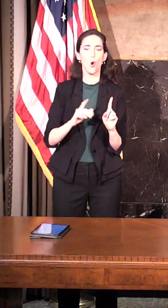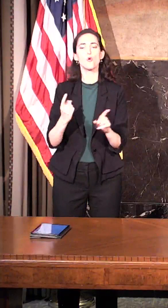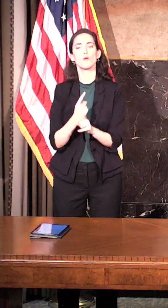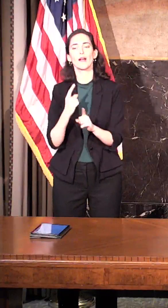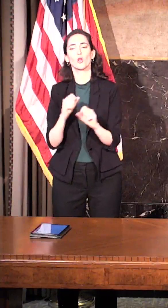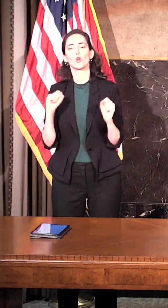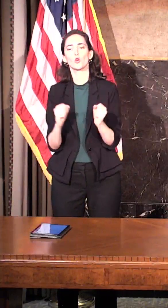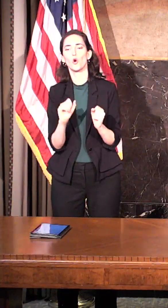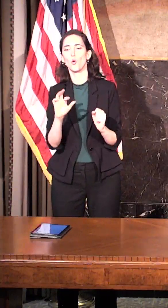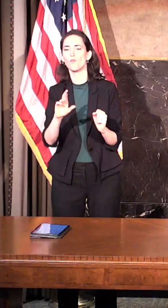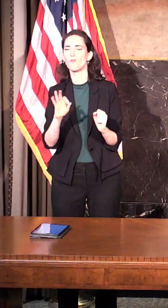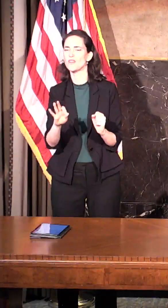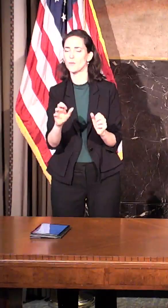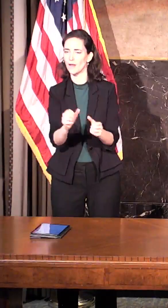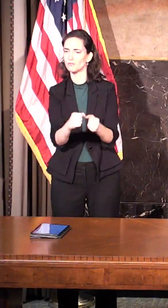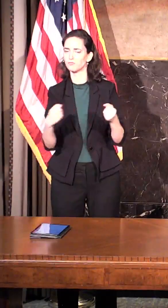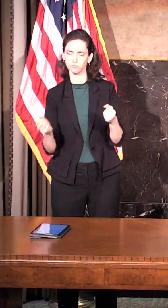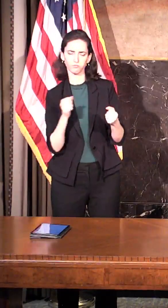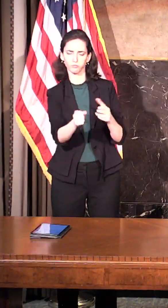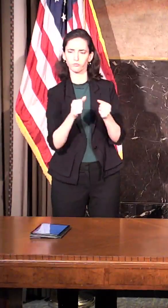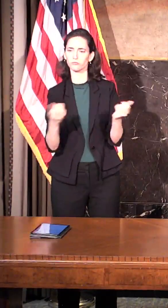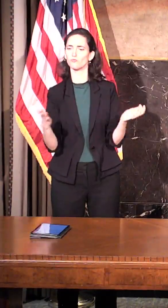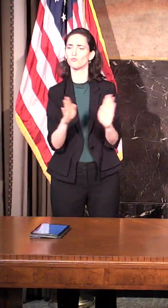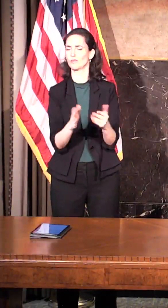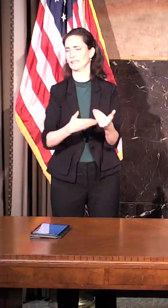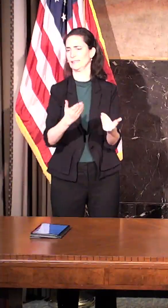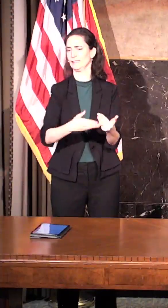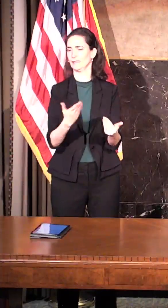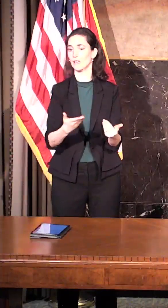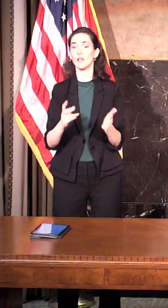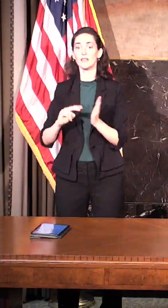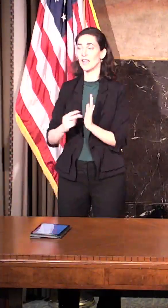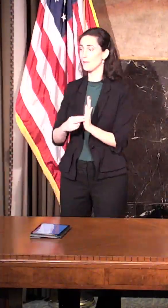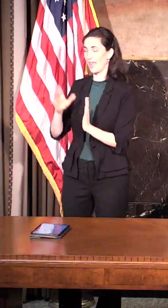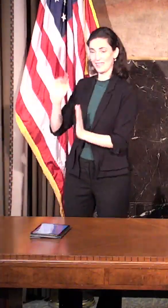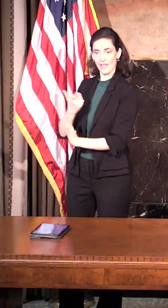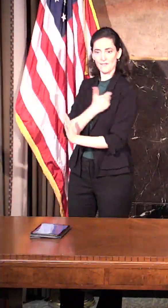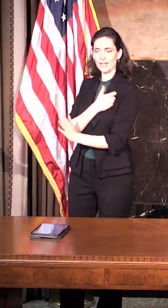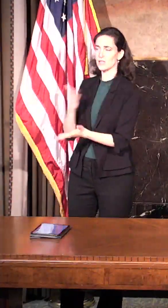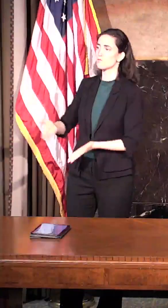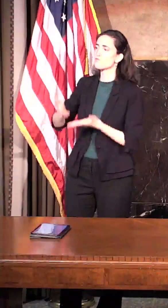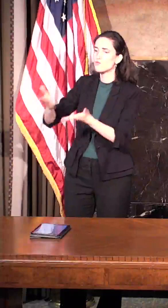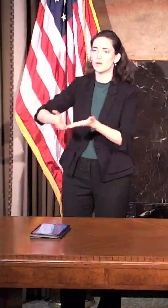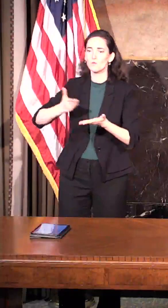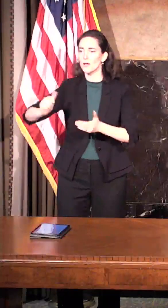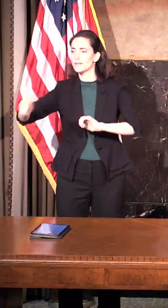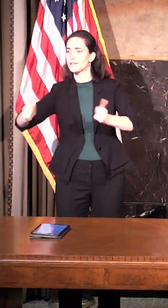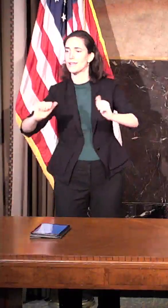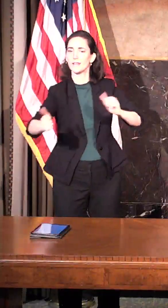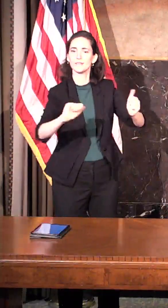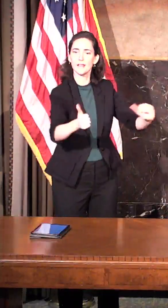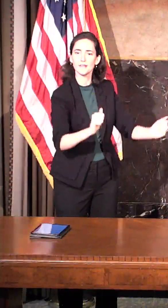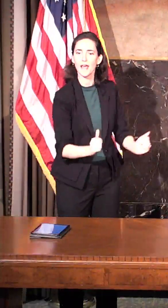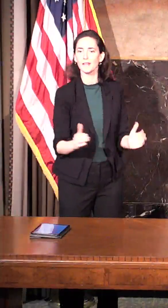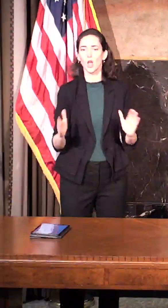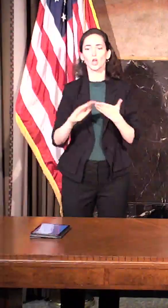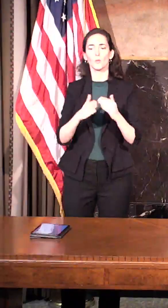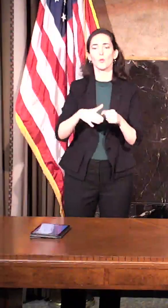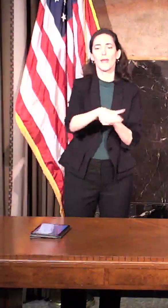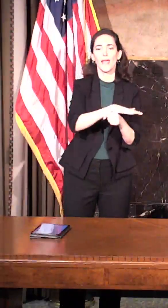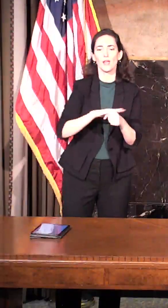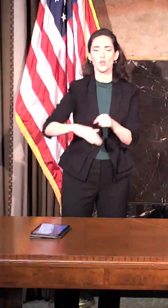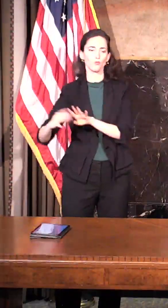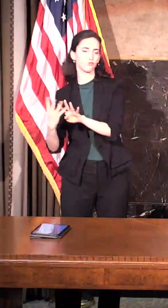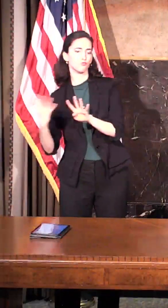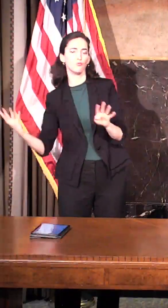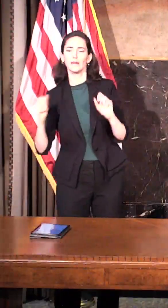to be a lot easier to move this vaccine out into the field, to do events with it, do small community strike teams. And we've